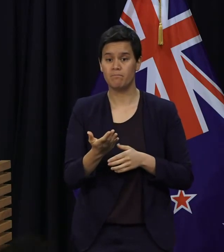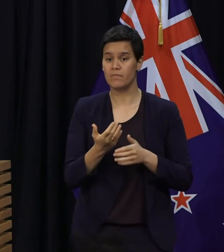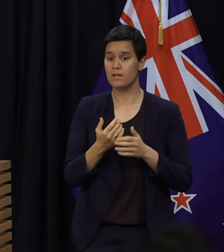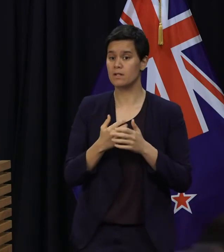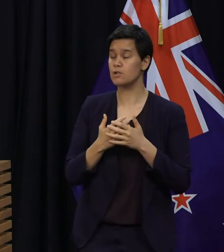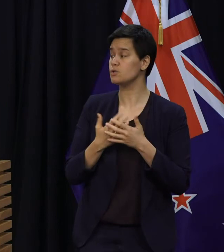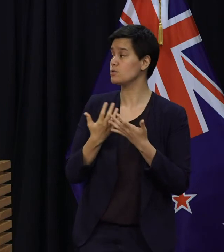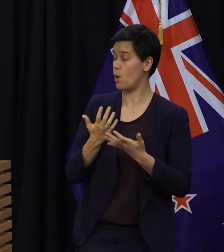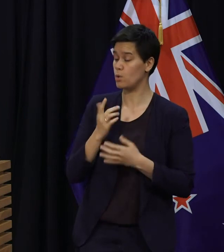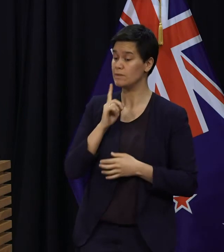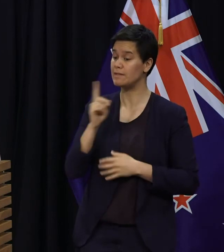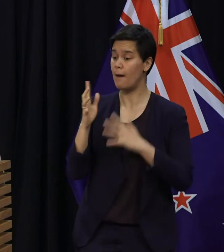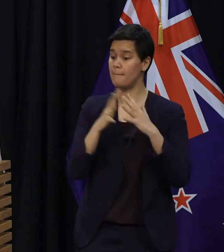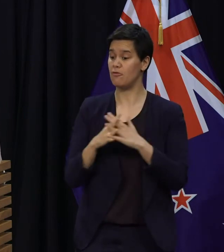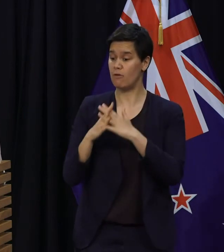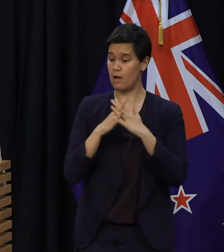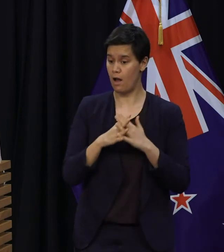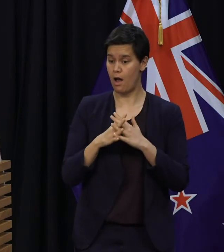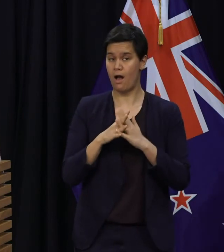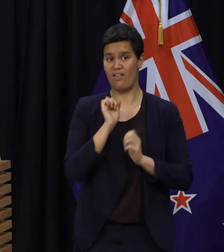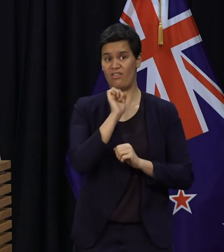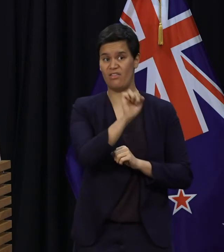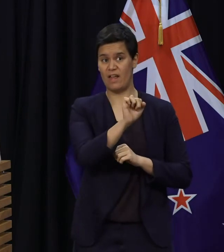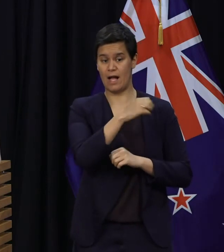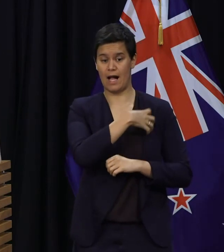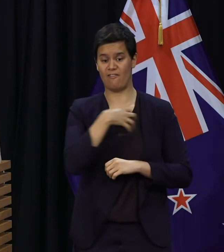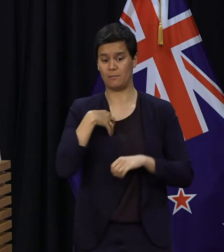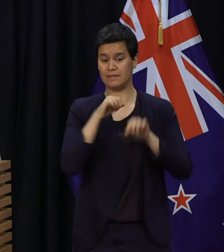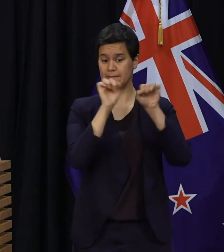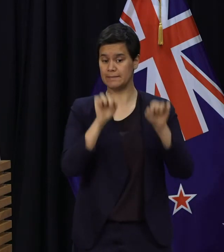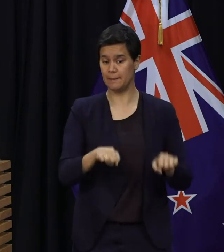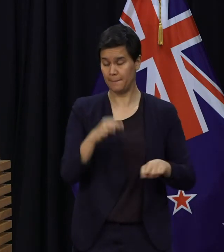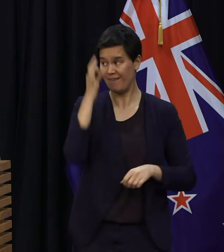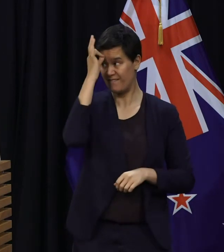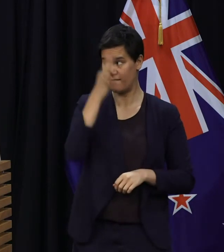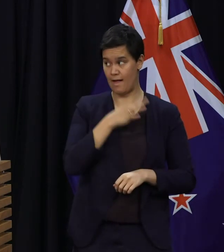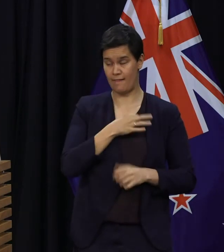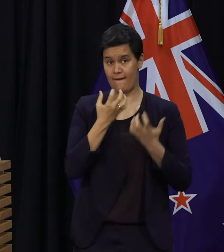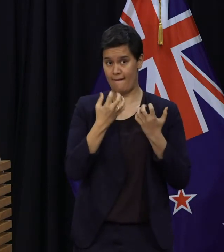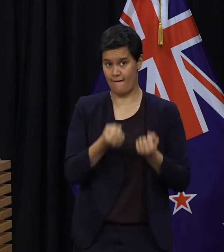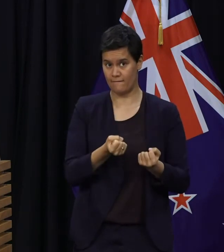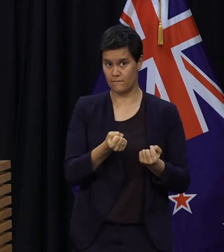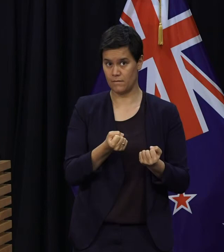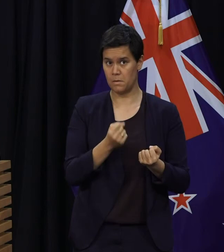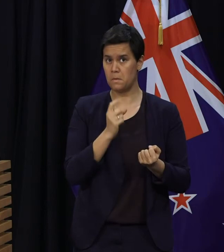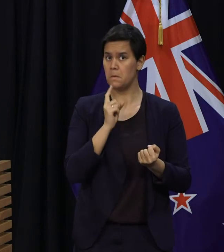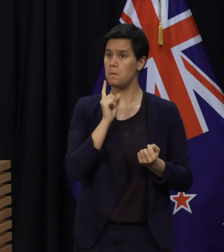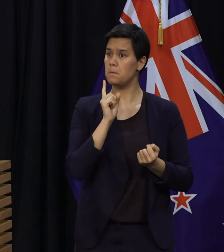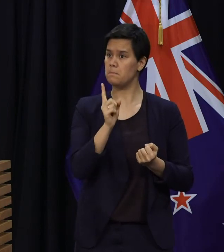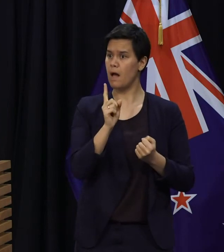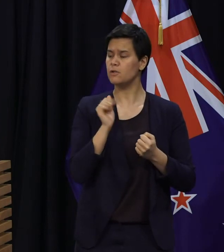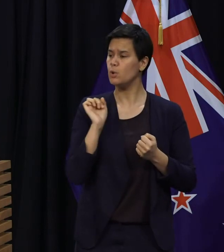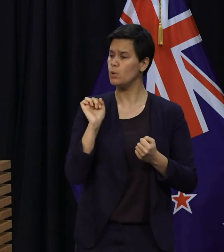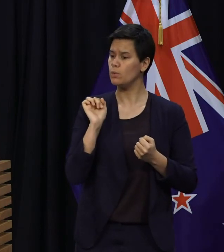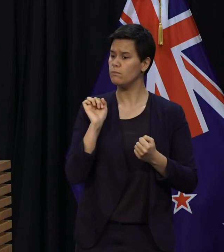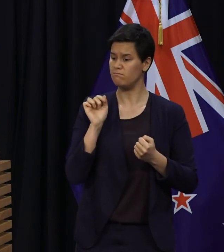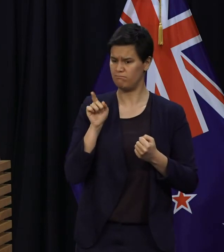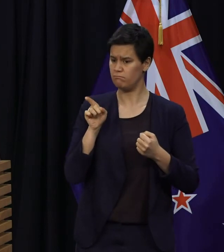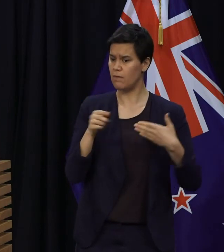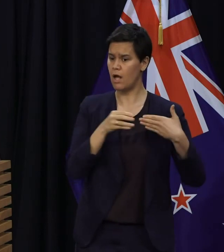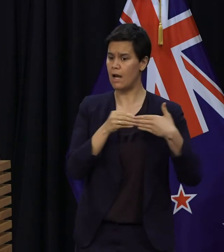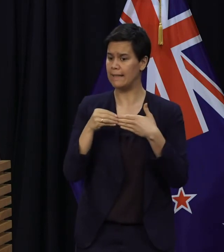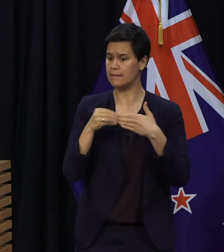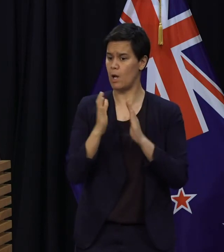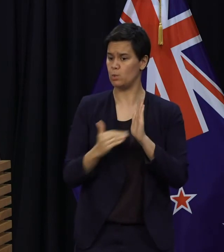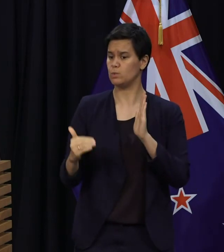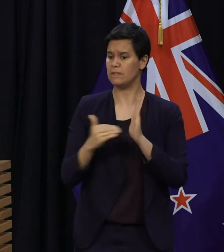democracy. Just following on from Mark's question, isn't it also fair then, as a leader, to kind of send Donald Trump a message, to send a message to the United